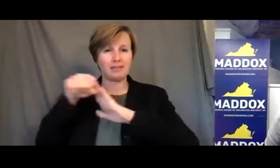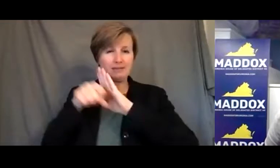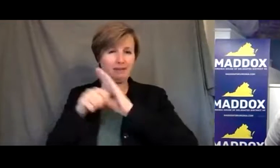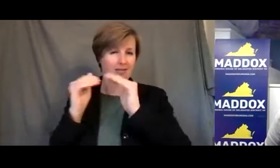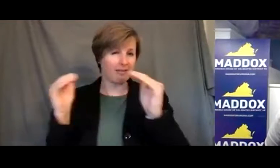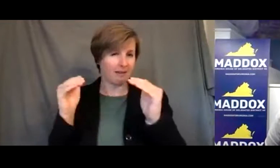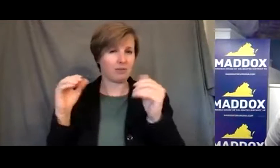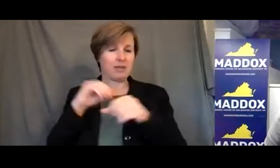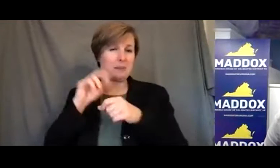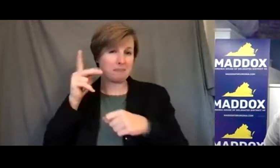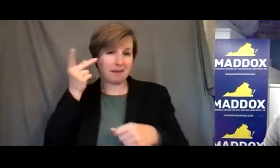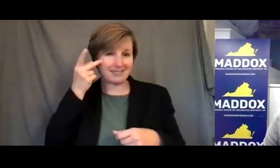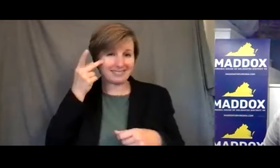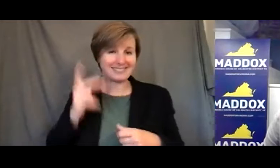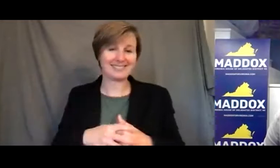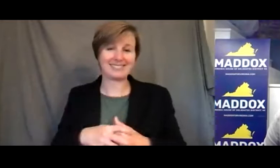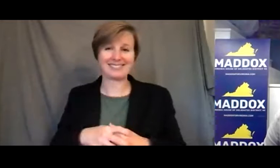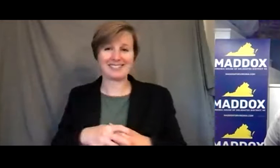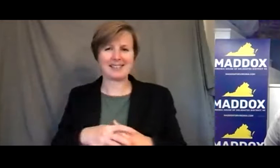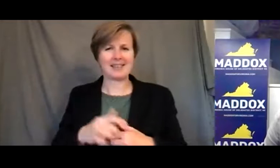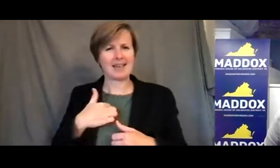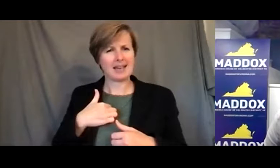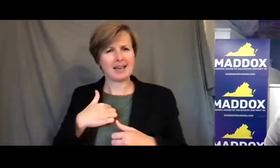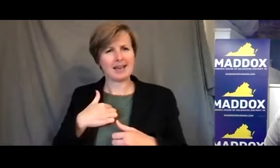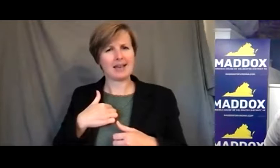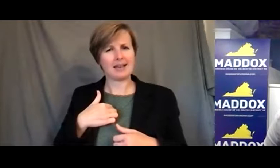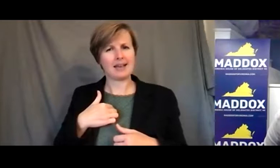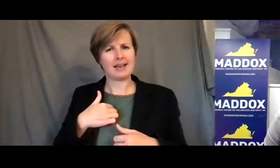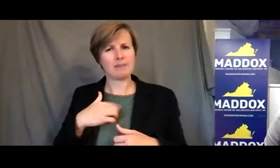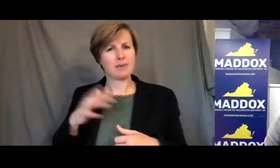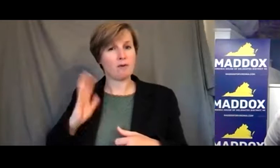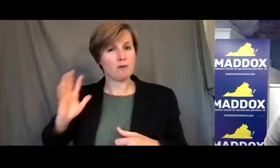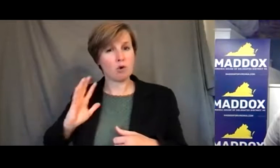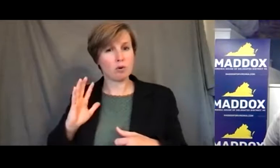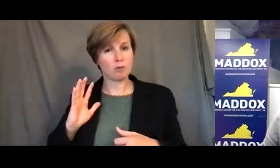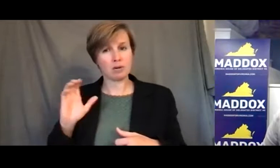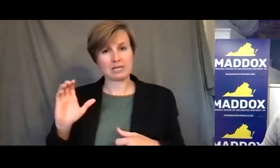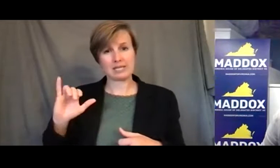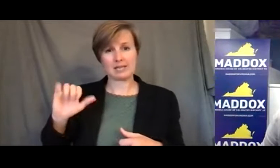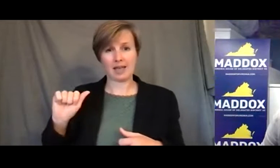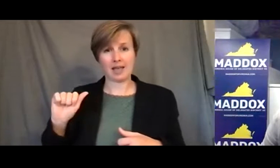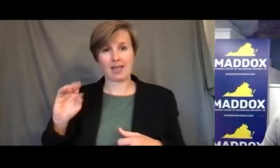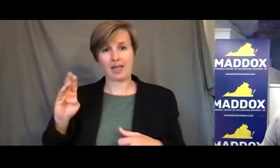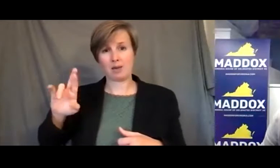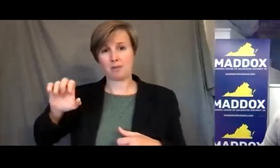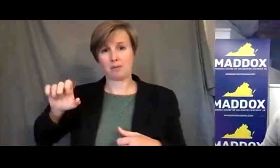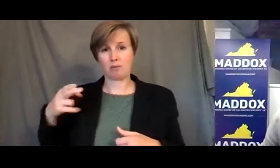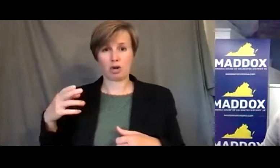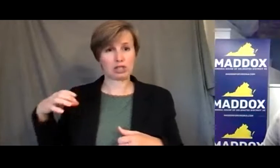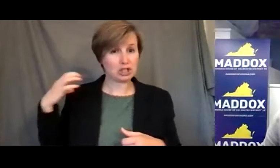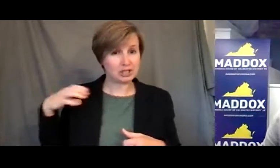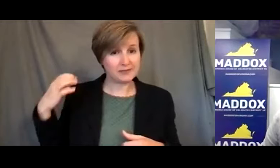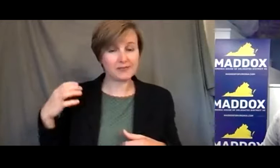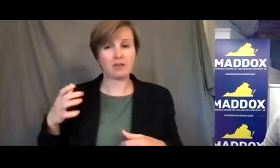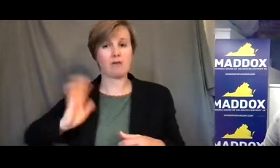in politics. I am a former CIA branch chief, and I'm a former